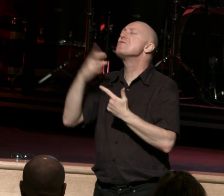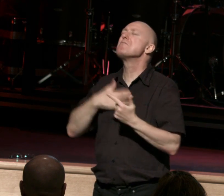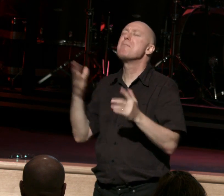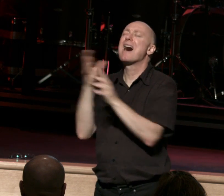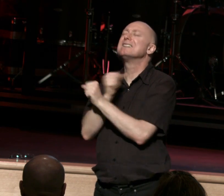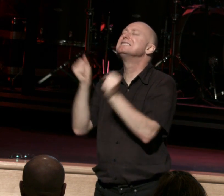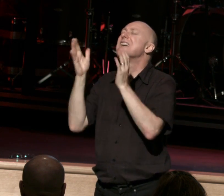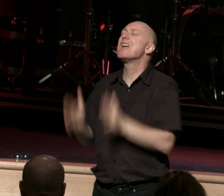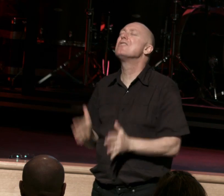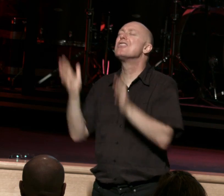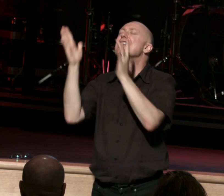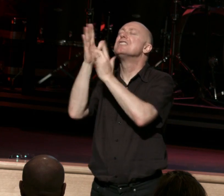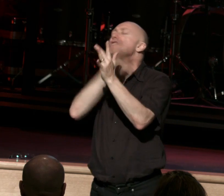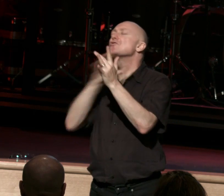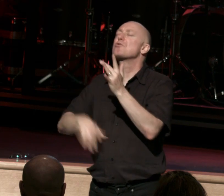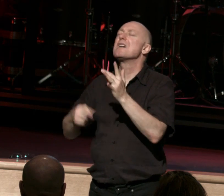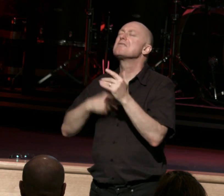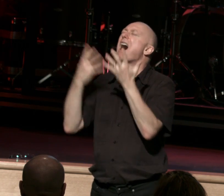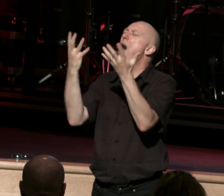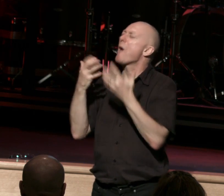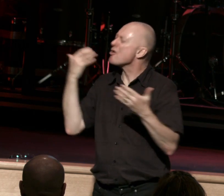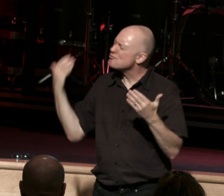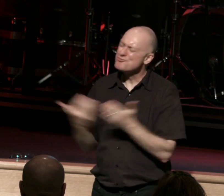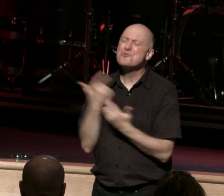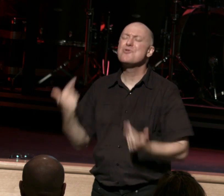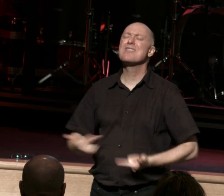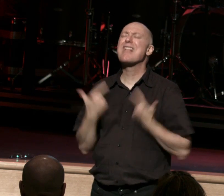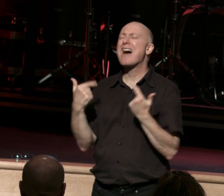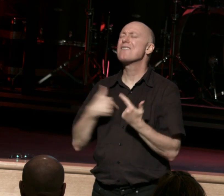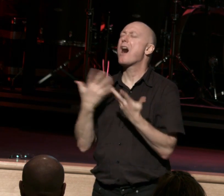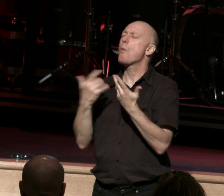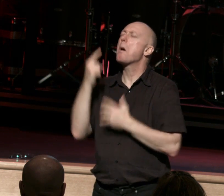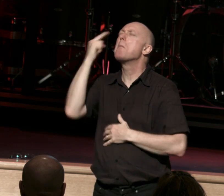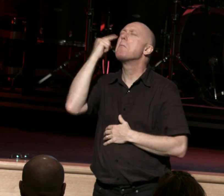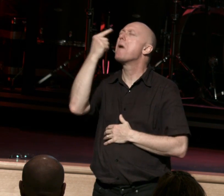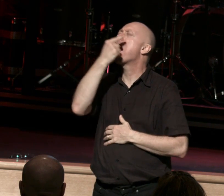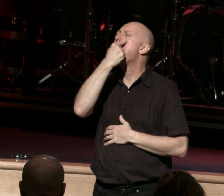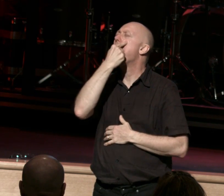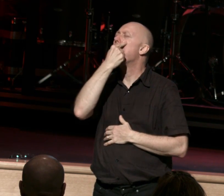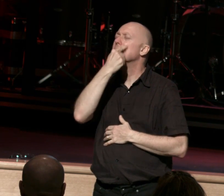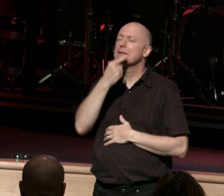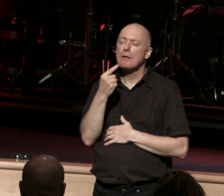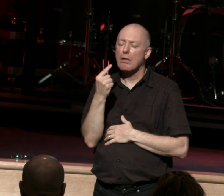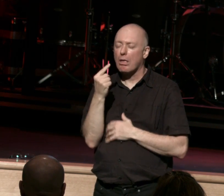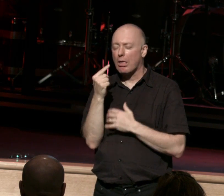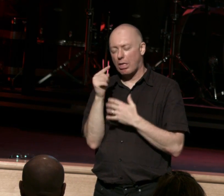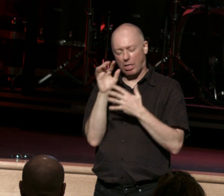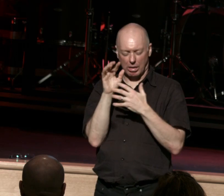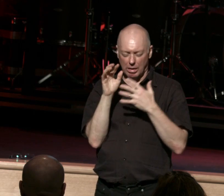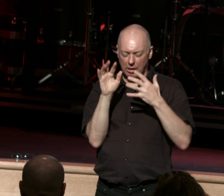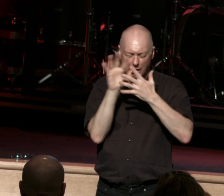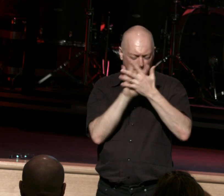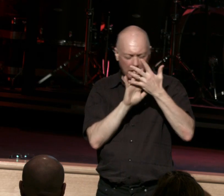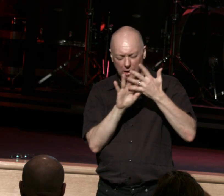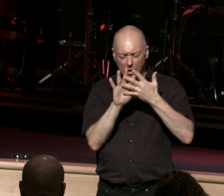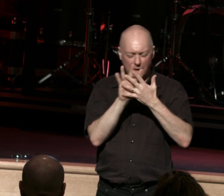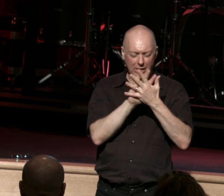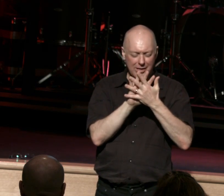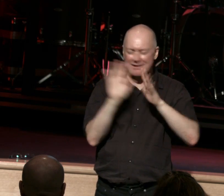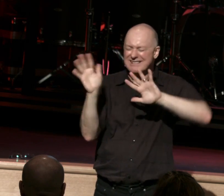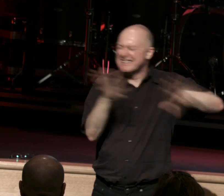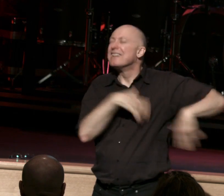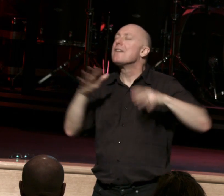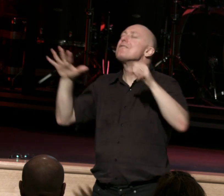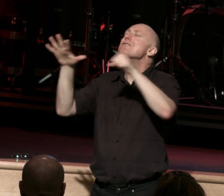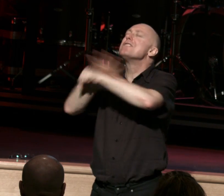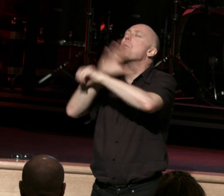my Savior. Jesus Christ, I want new life. I want my eyes to go from being glazed over in darkness to be filled with the light